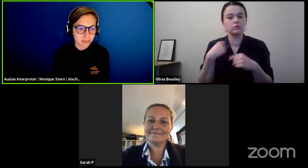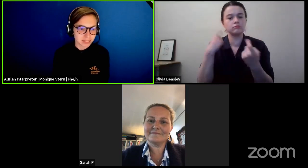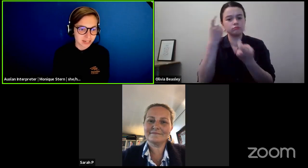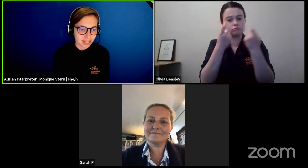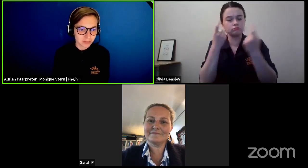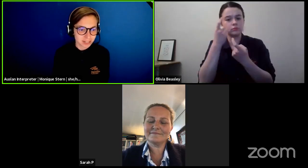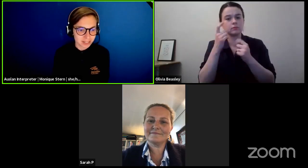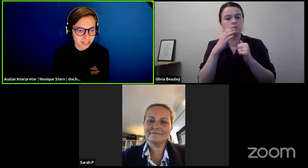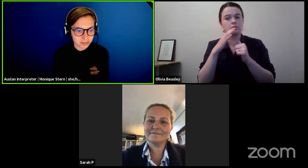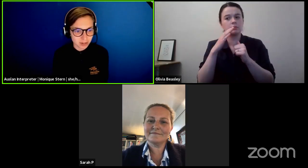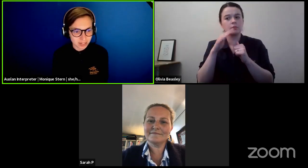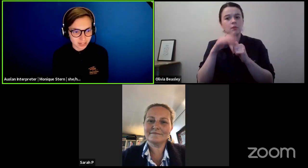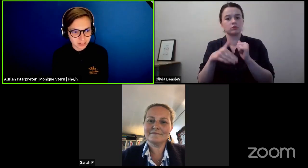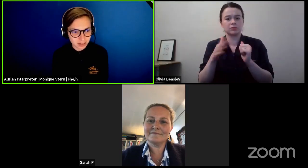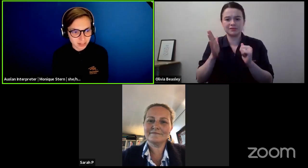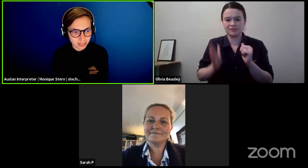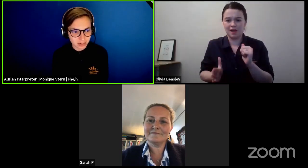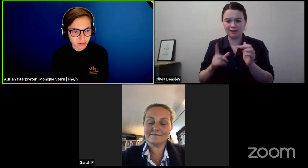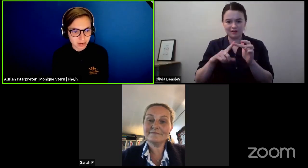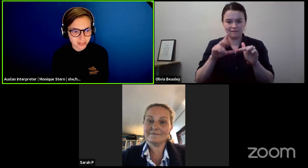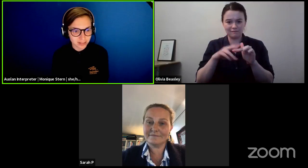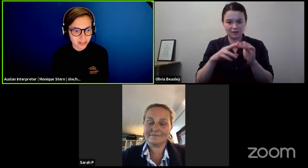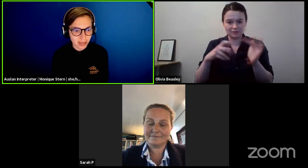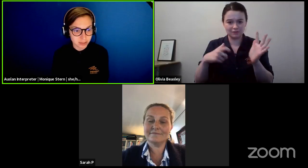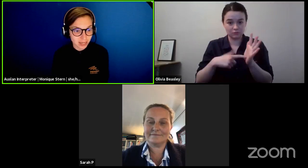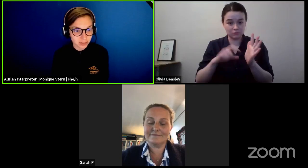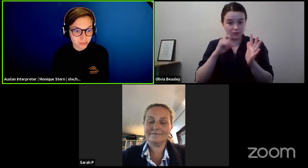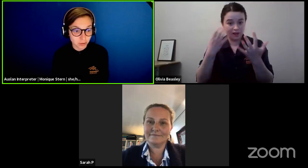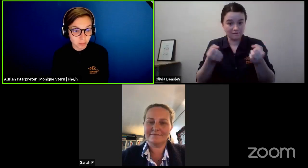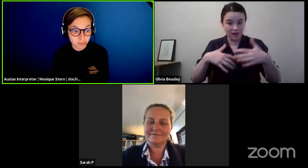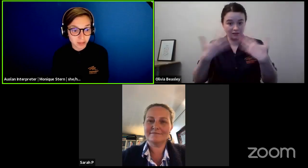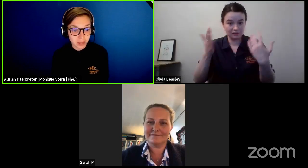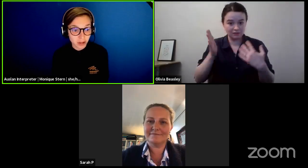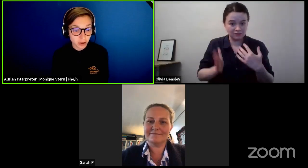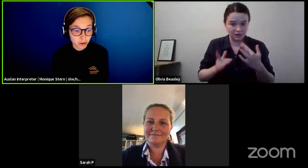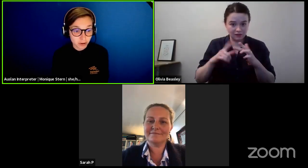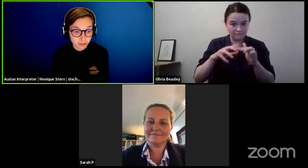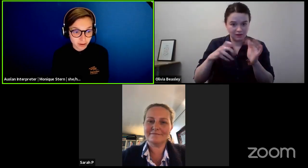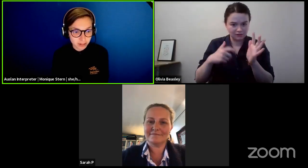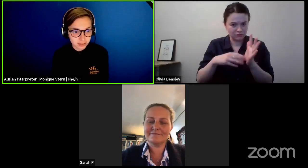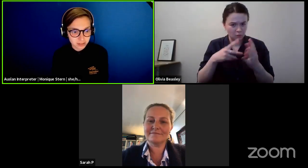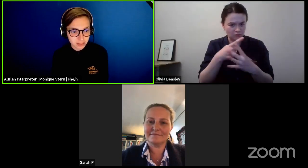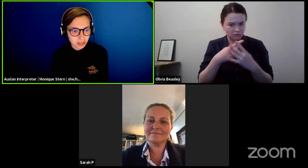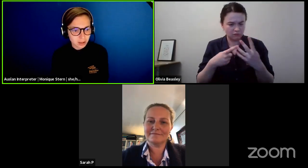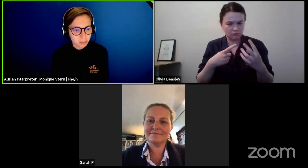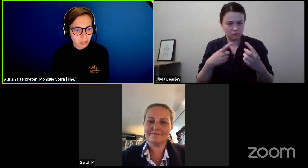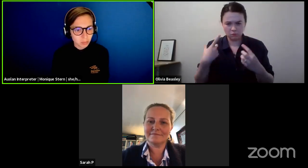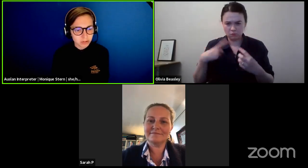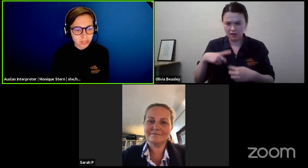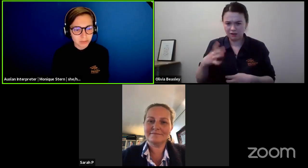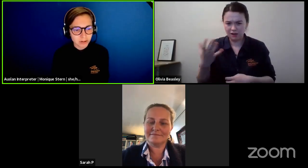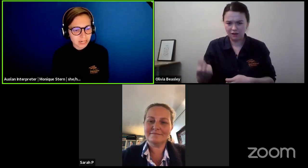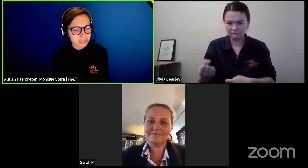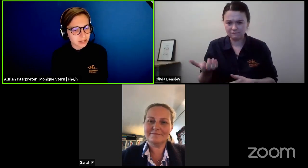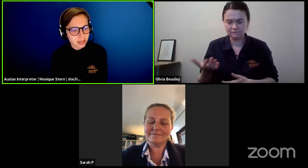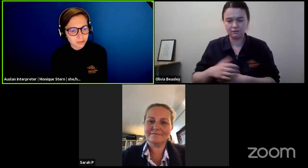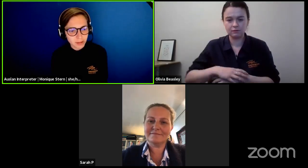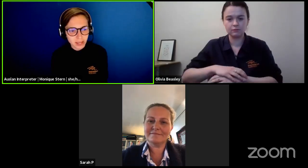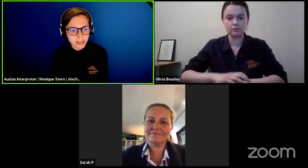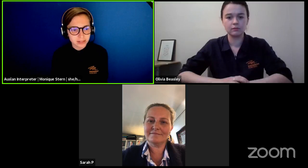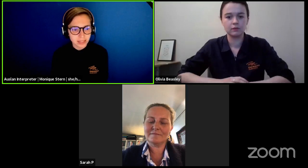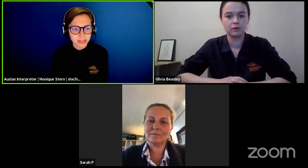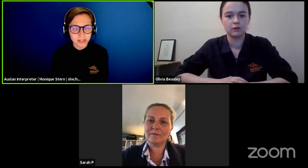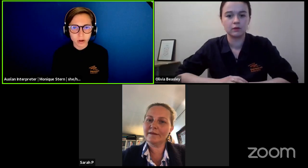obviously 90% efficacy is fantastic in regards to our protection from coronavirus. But I'm wondering if there are any